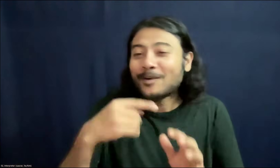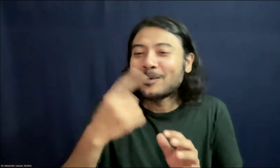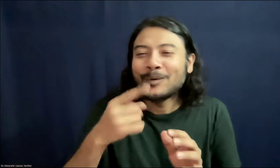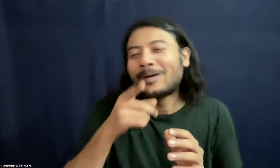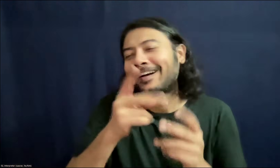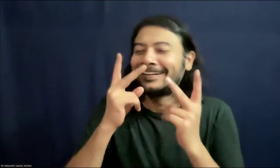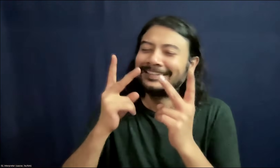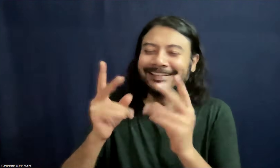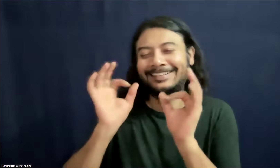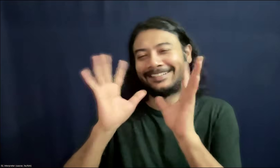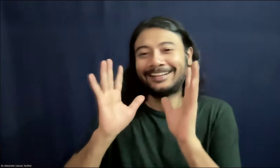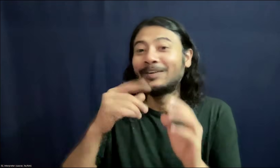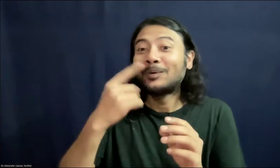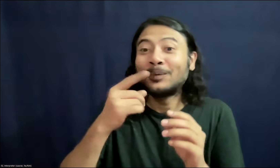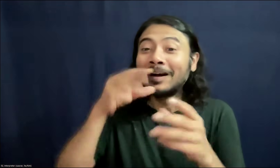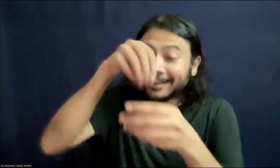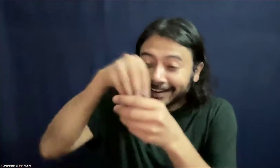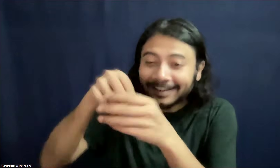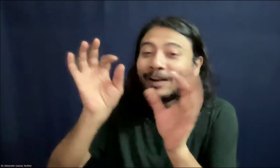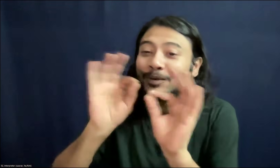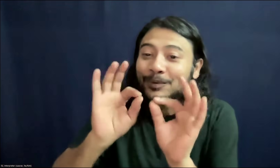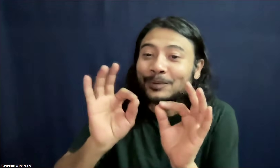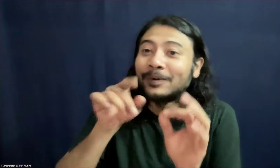Why Asha didn't see the song?